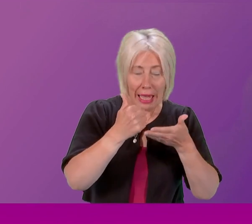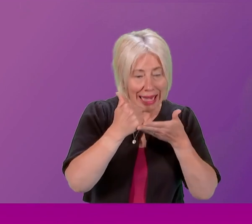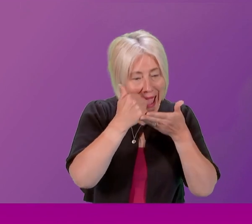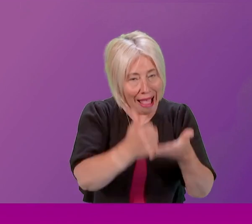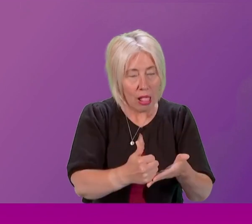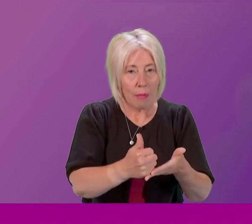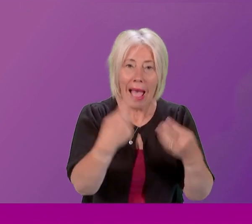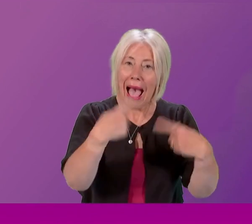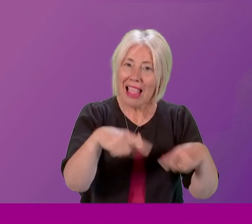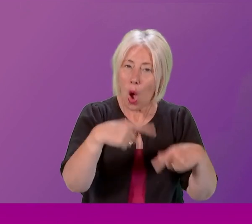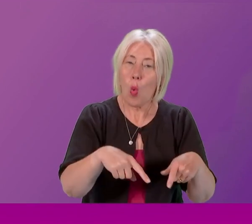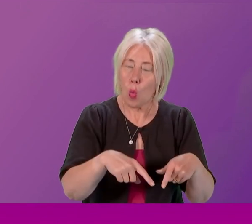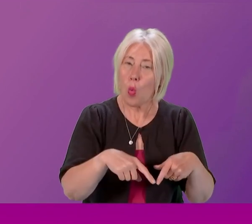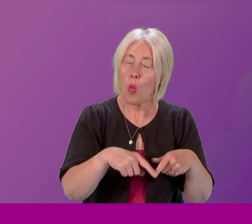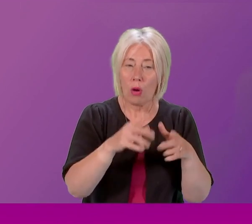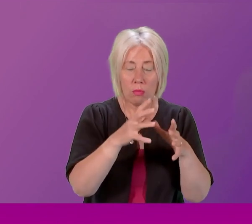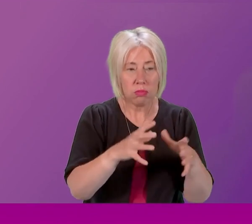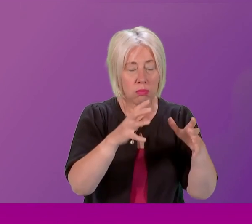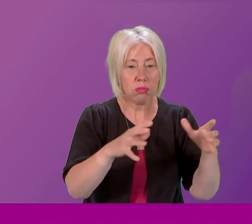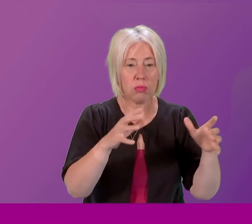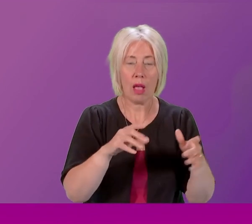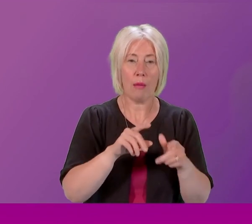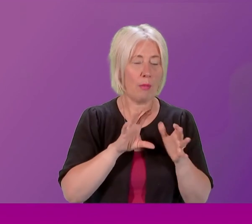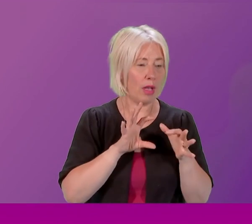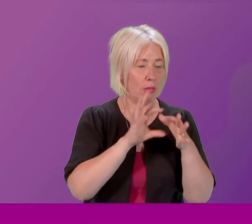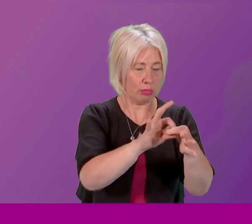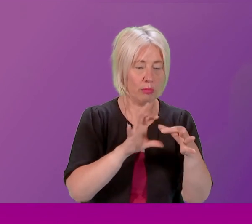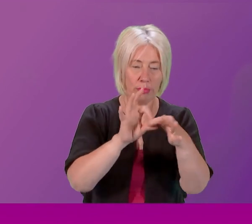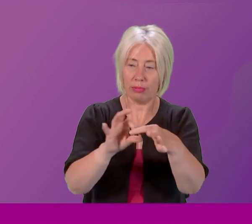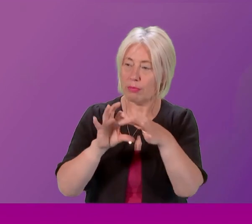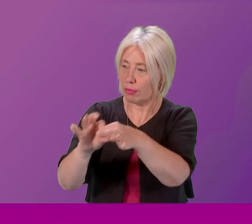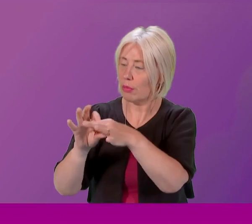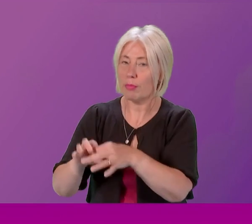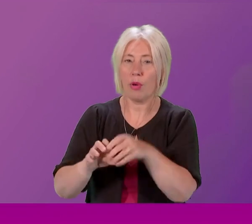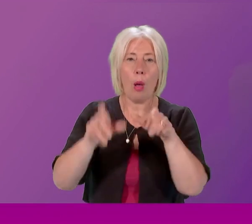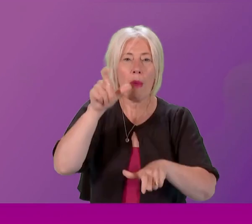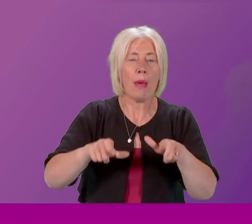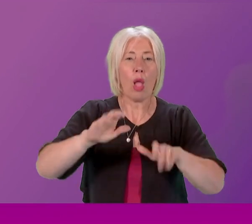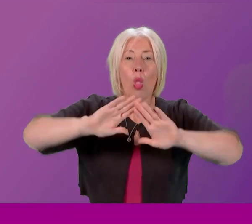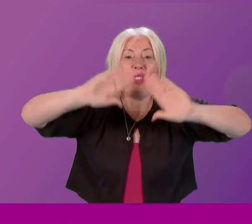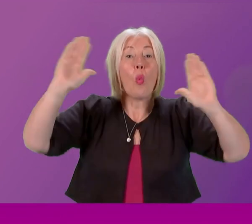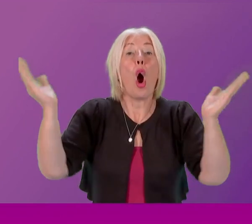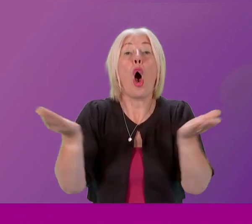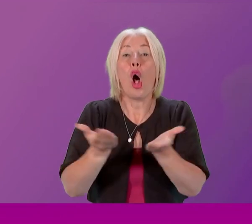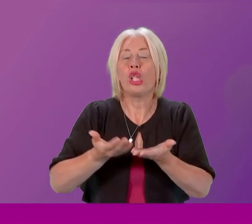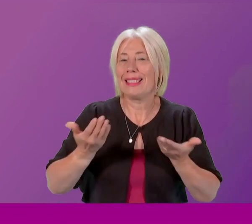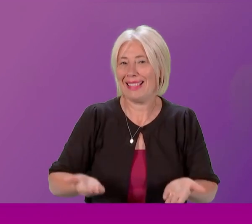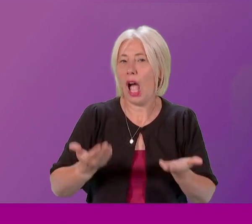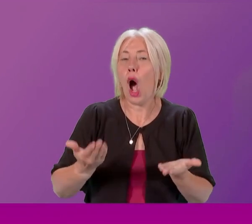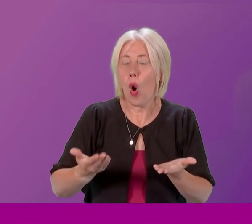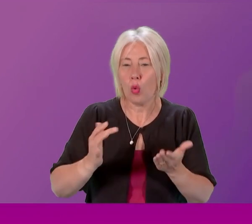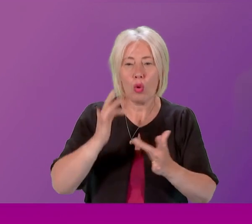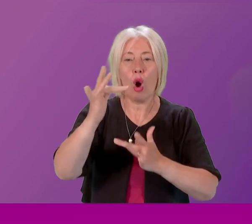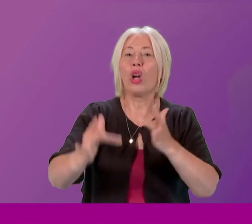this to happen. We can connect with all sorts of people on a global basis as regards to these